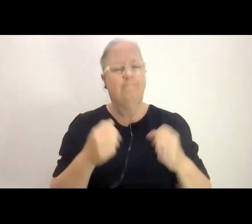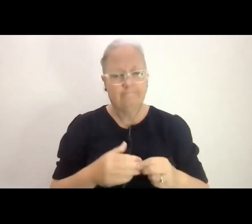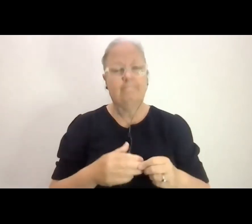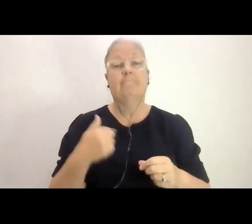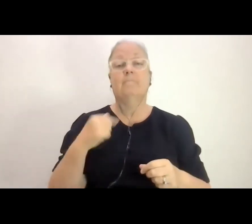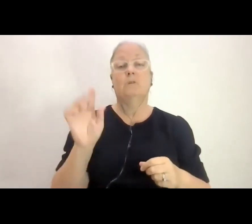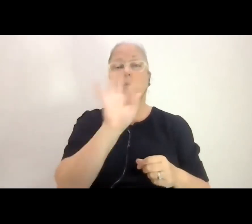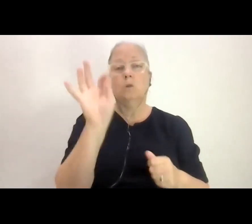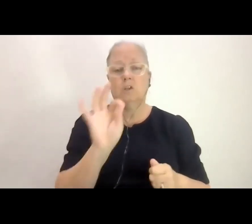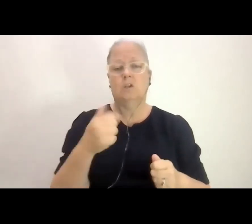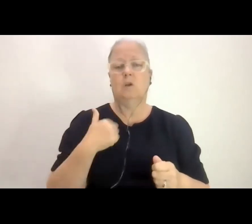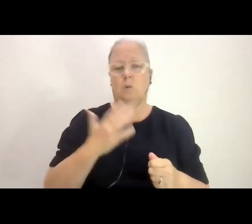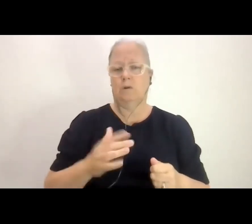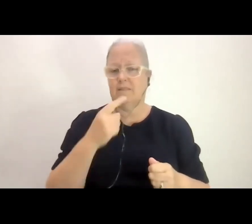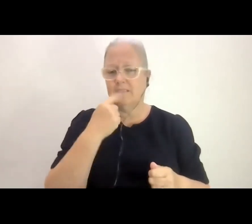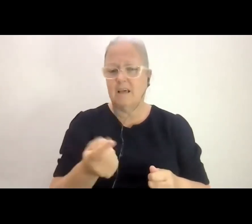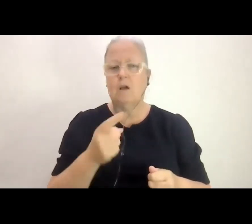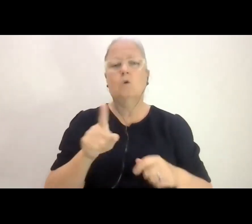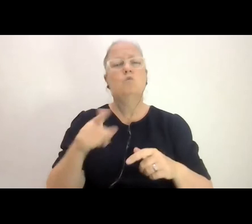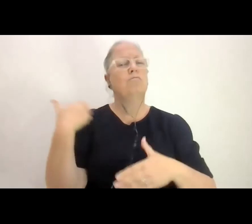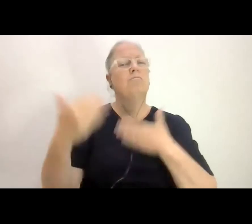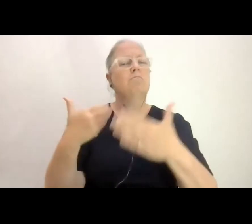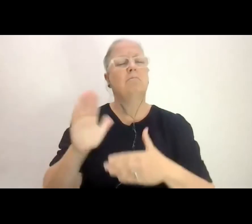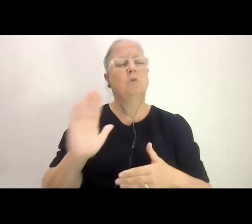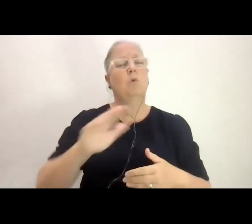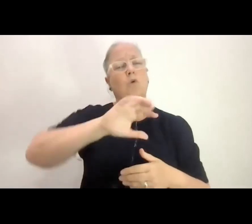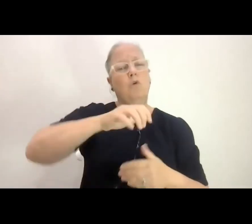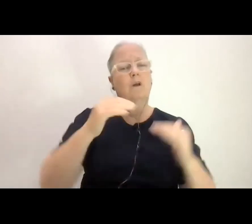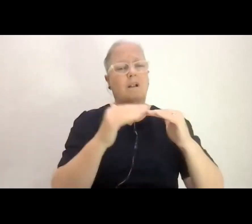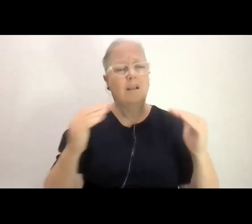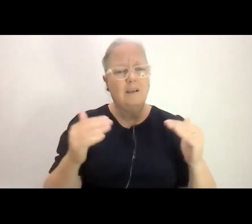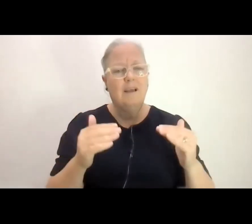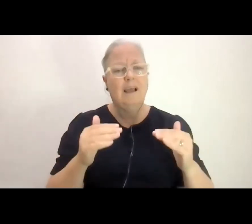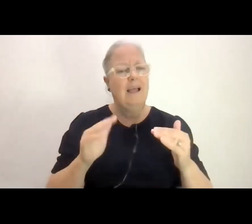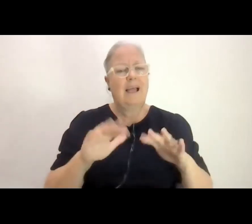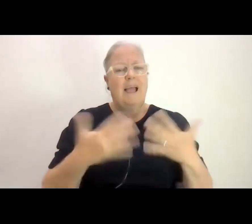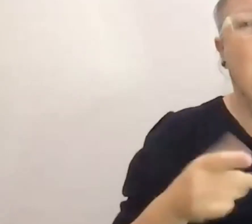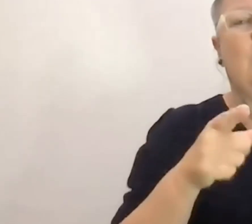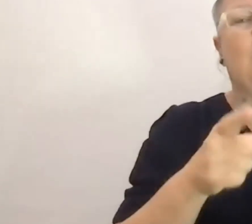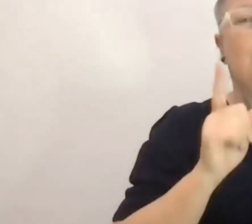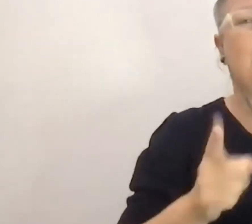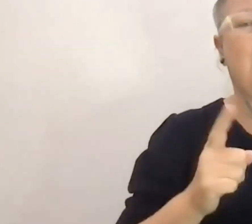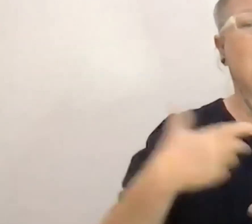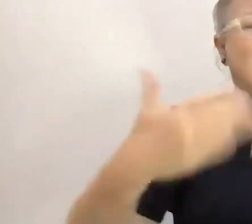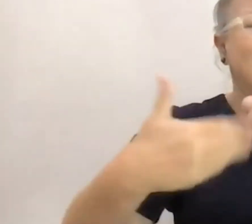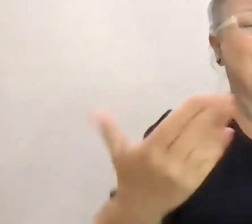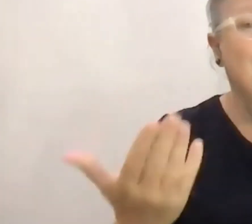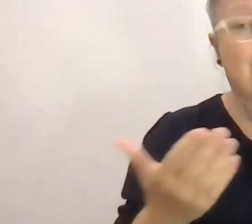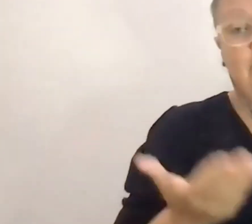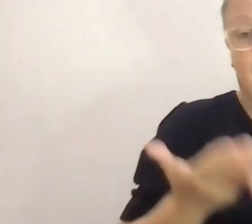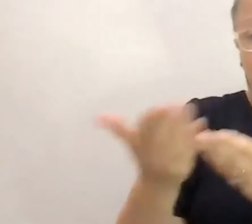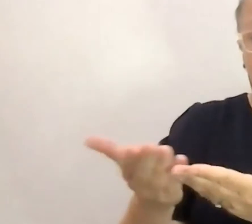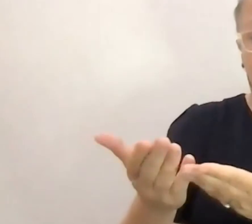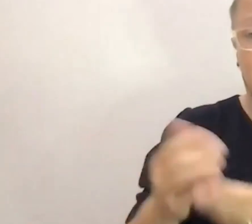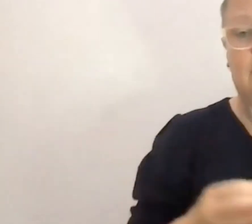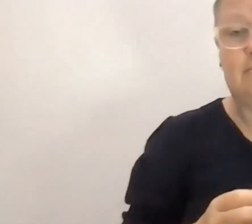is being made at the country level, and what are the key challenges that need to be overcome? So Chamron, over to you. Thank